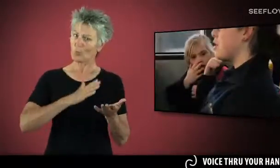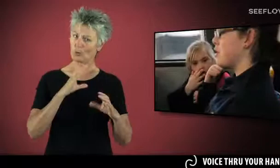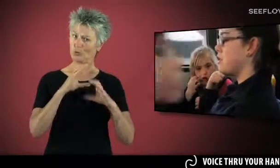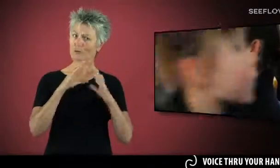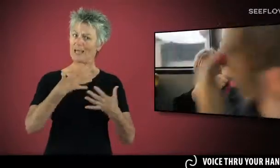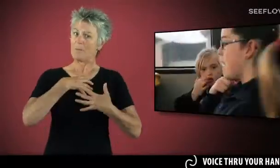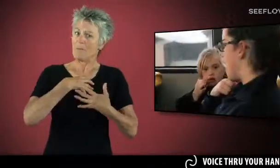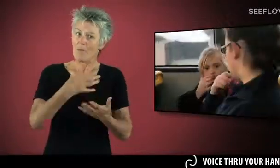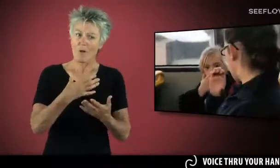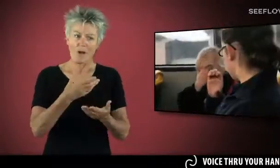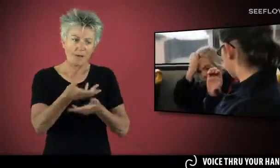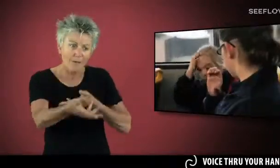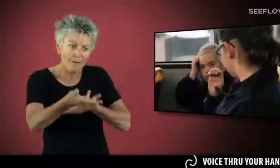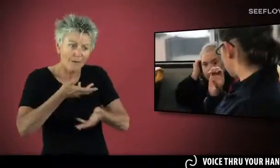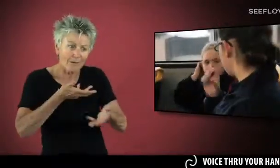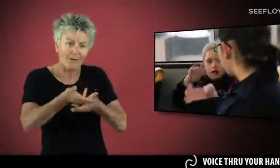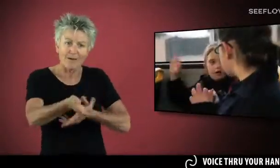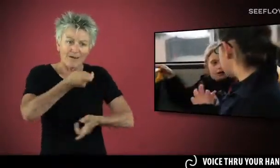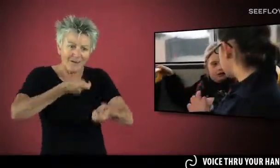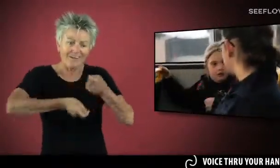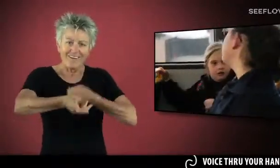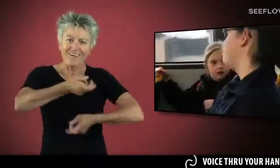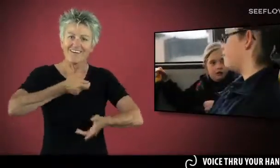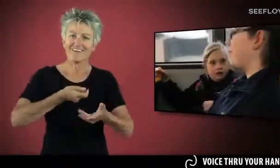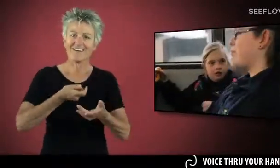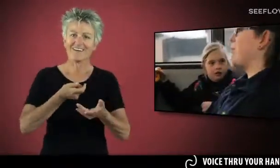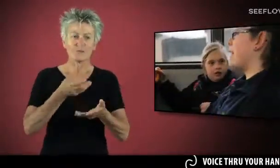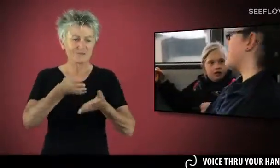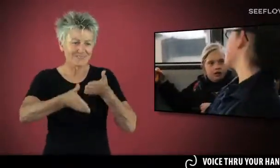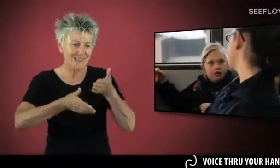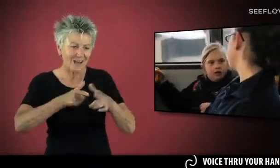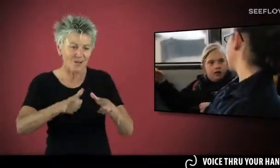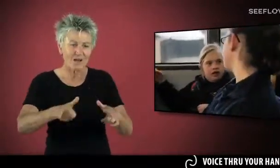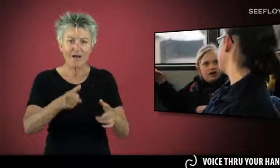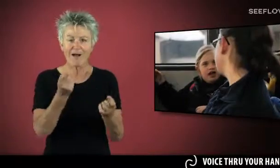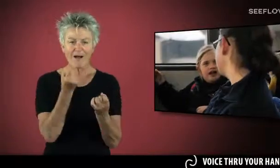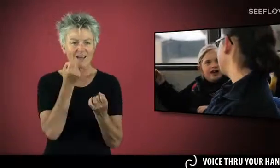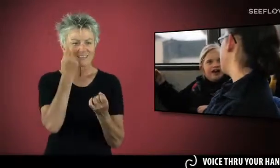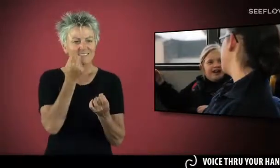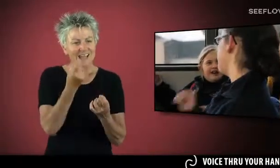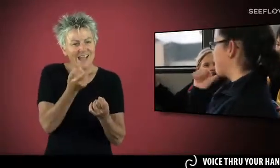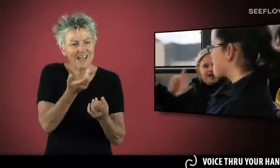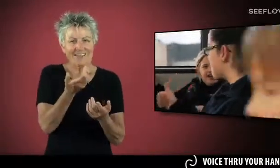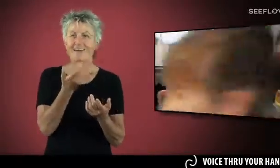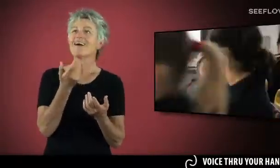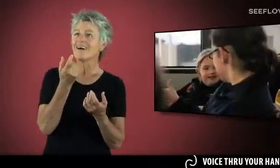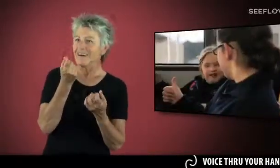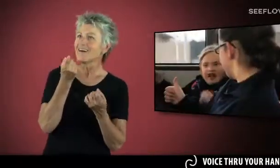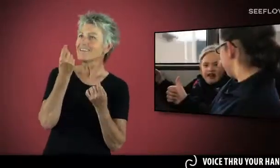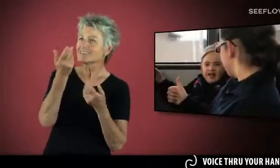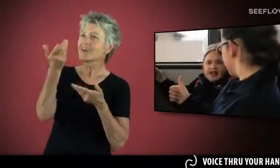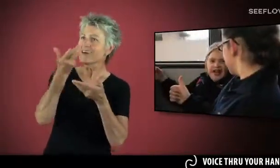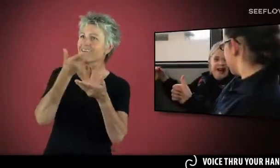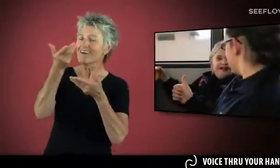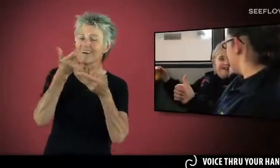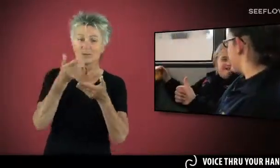whole signing, and you've got an understanding of what they're trying to say and helping them to articulate the words. So then by the end of it, they